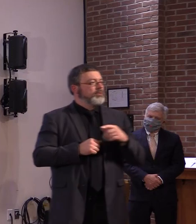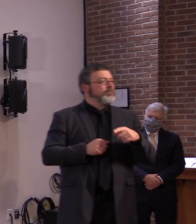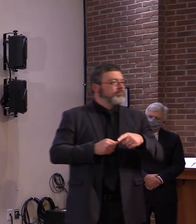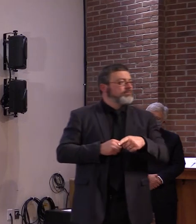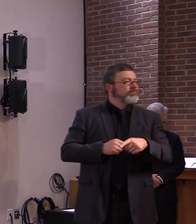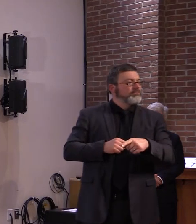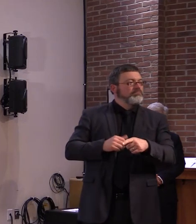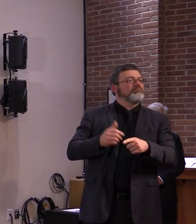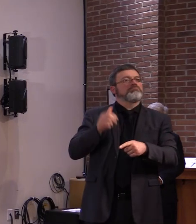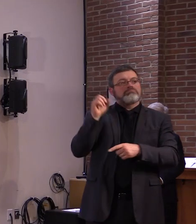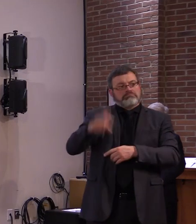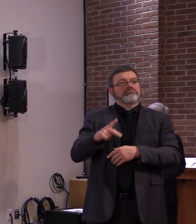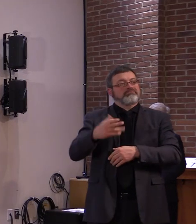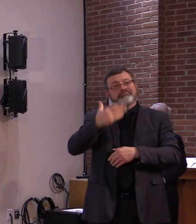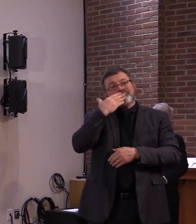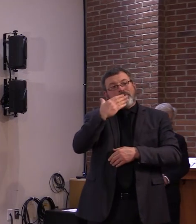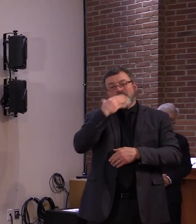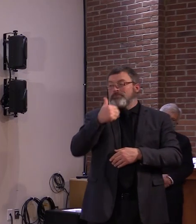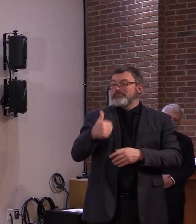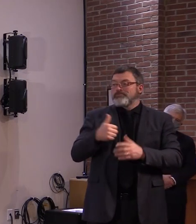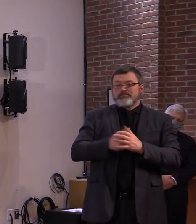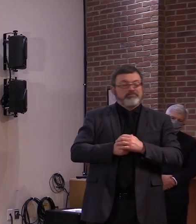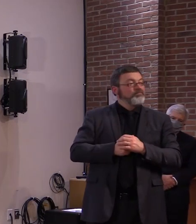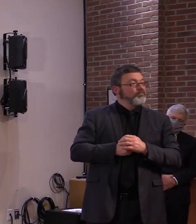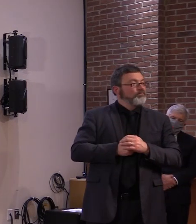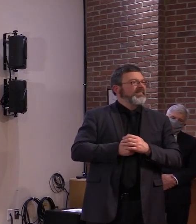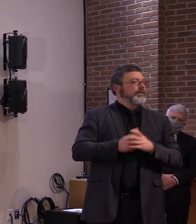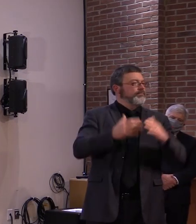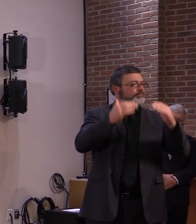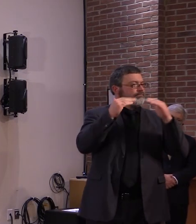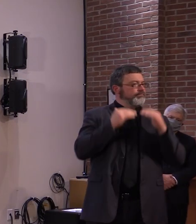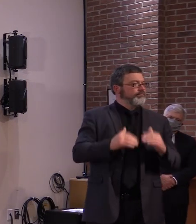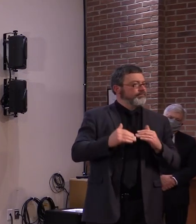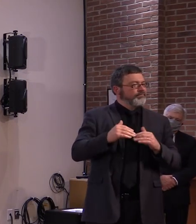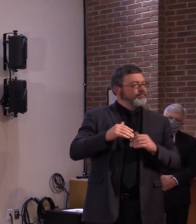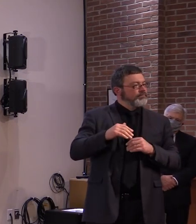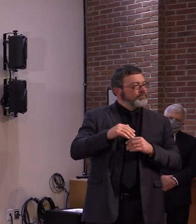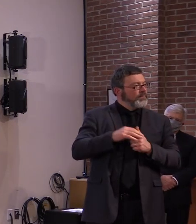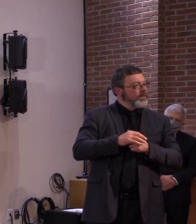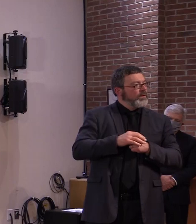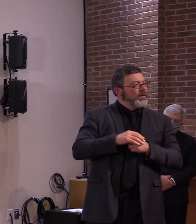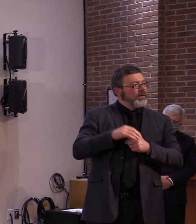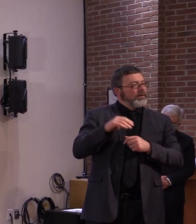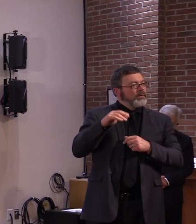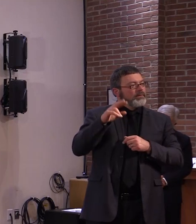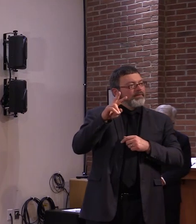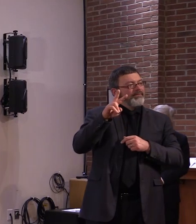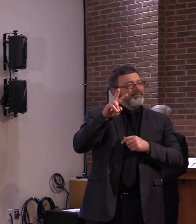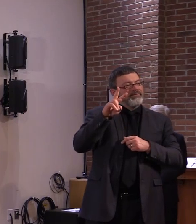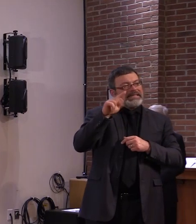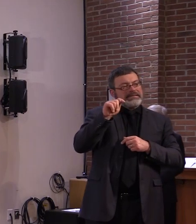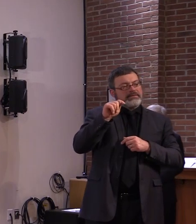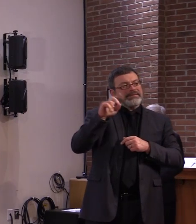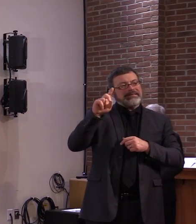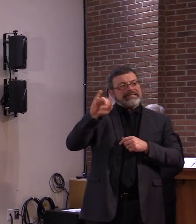Okay, thank you very much. Thank you. Ann Wallace Allen, VT Digger.